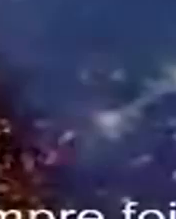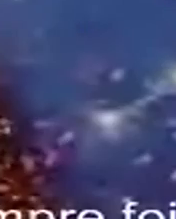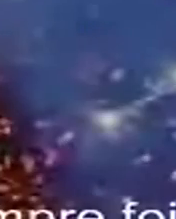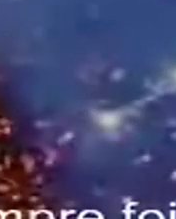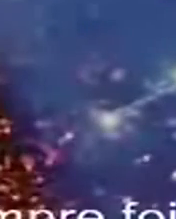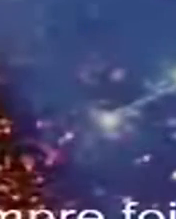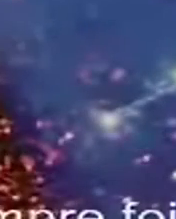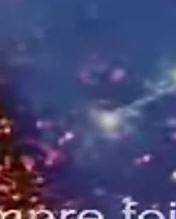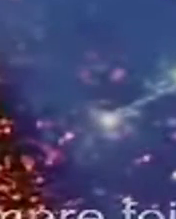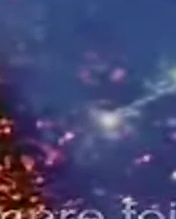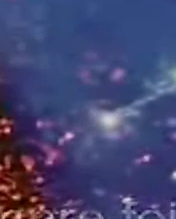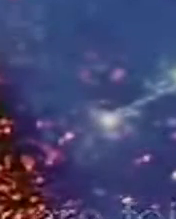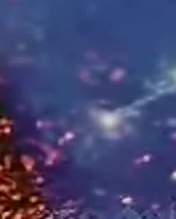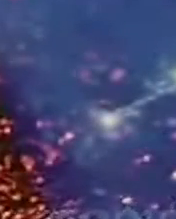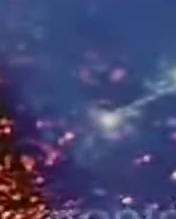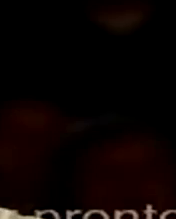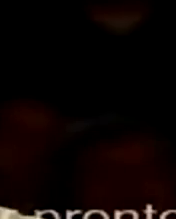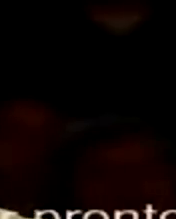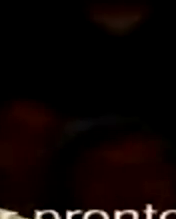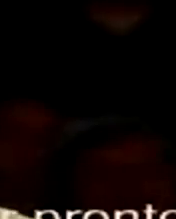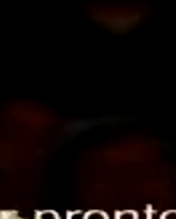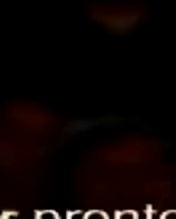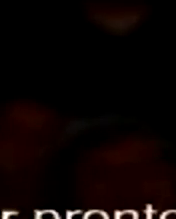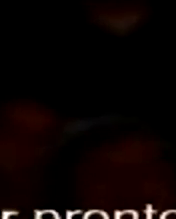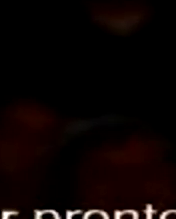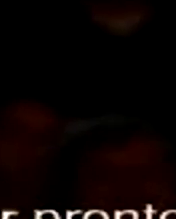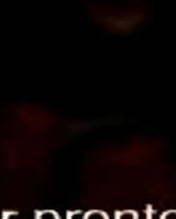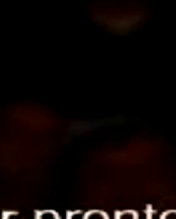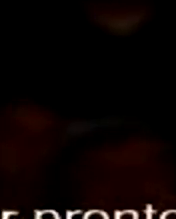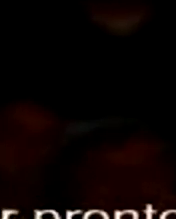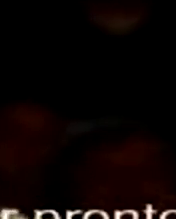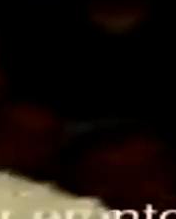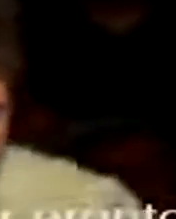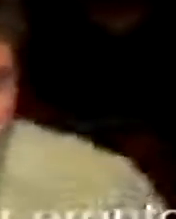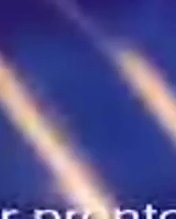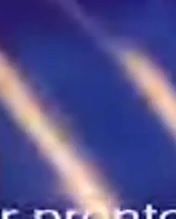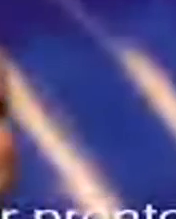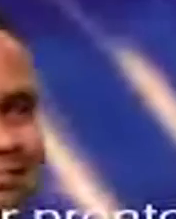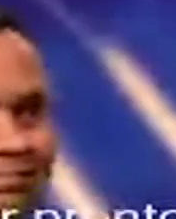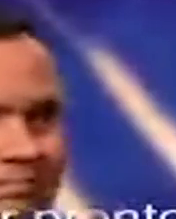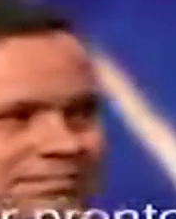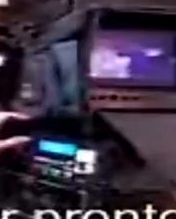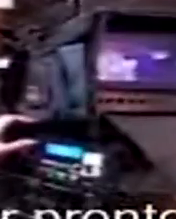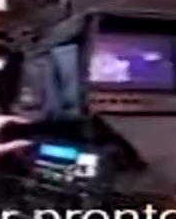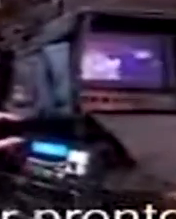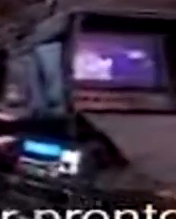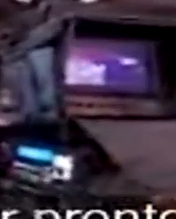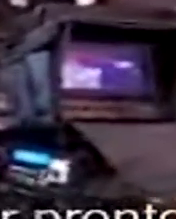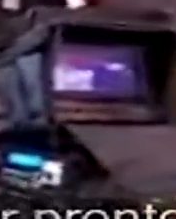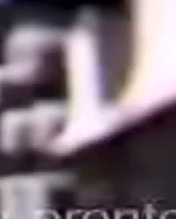bit difficult to be completely confident in myself. Okay. Ready when you are.